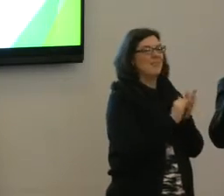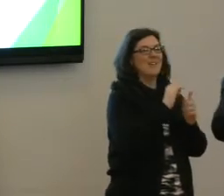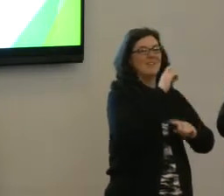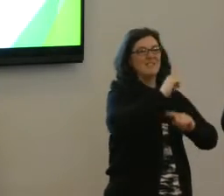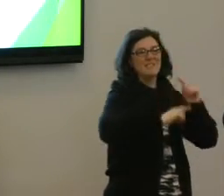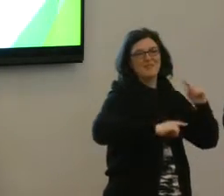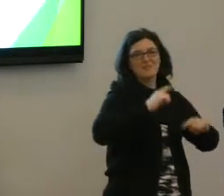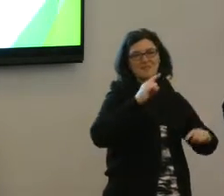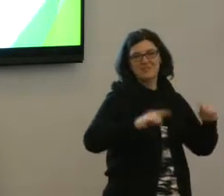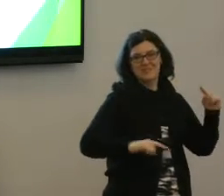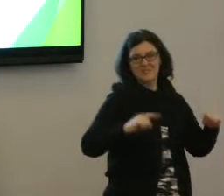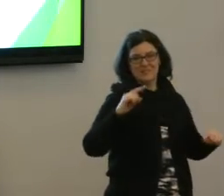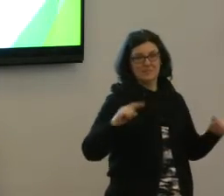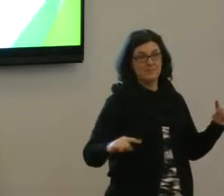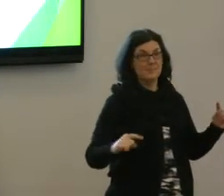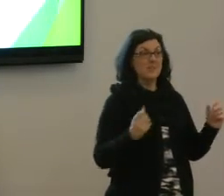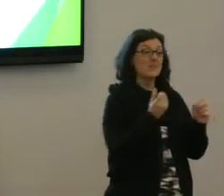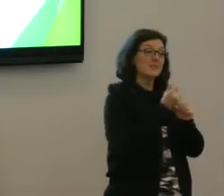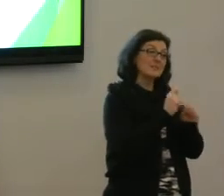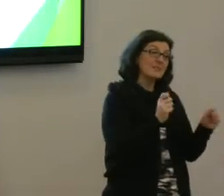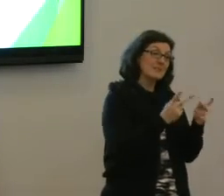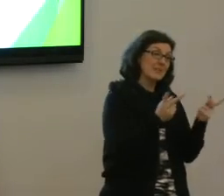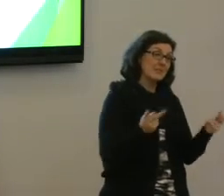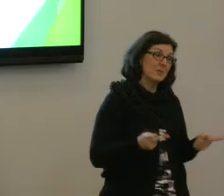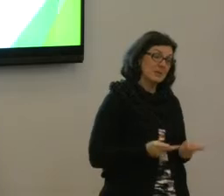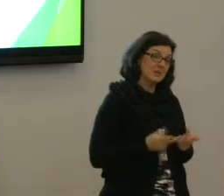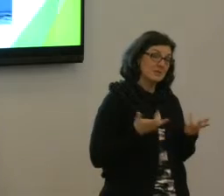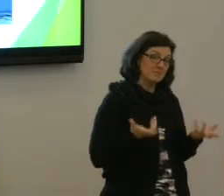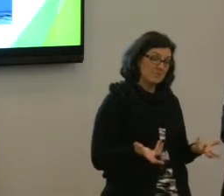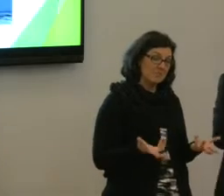was there. Is it, this a safe place?